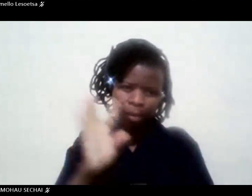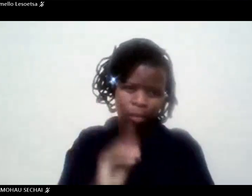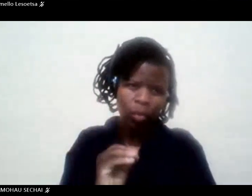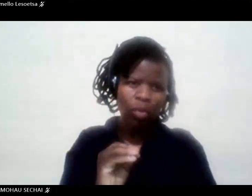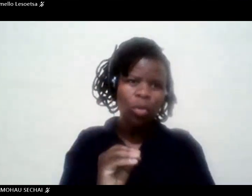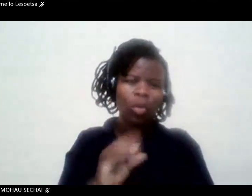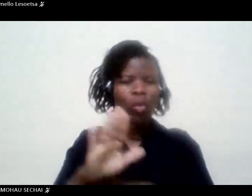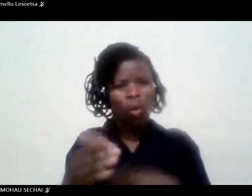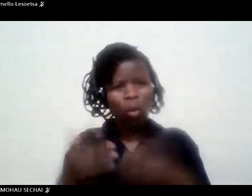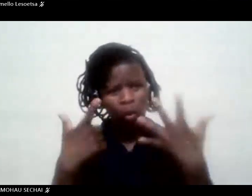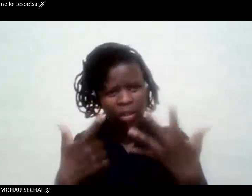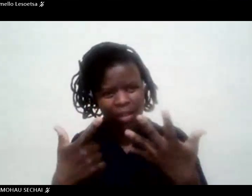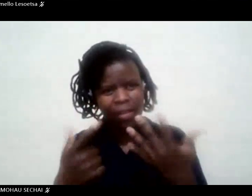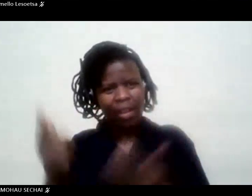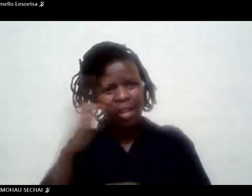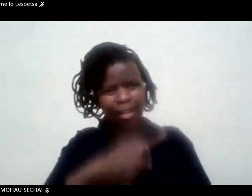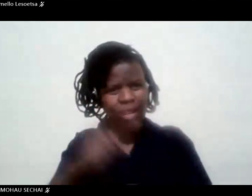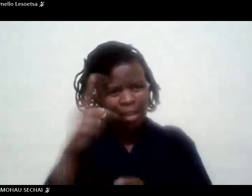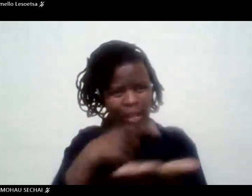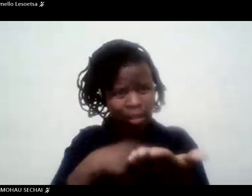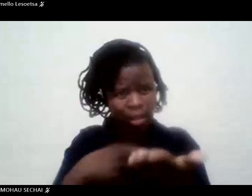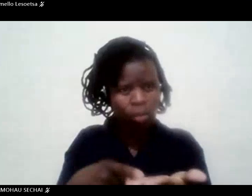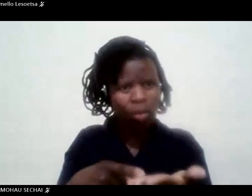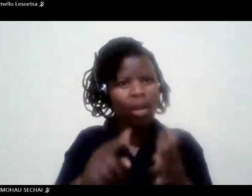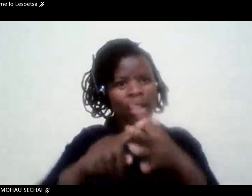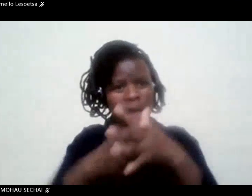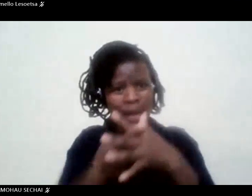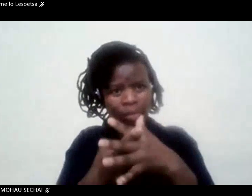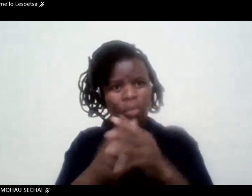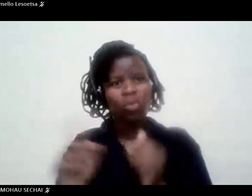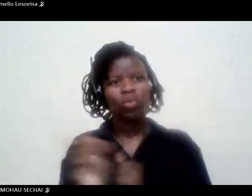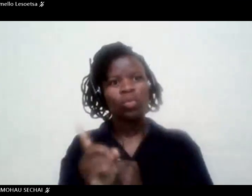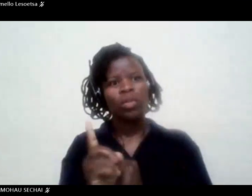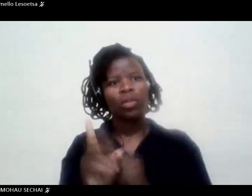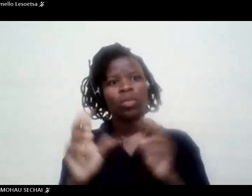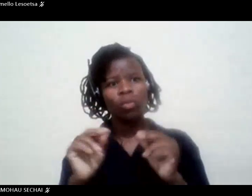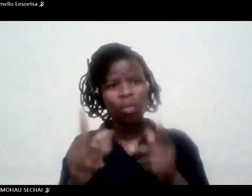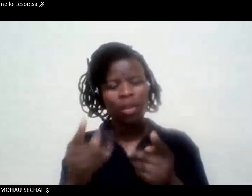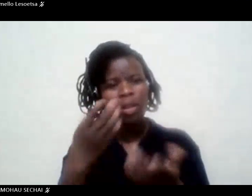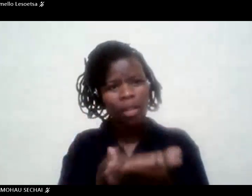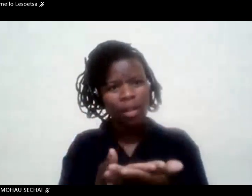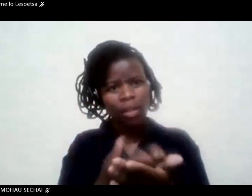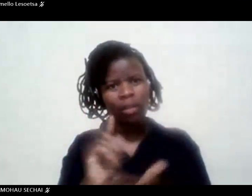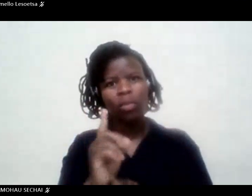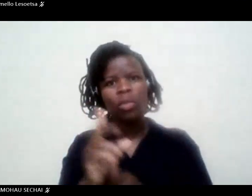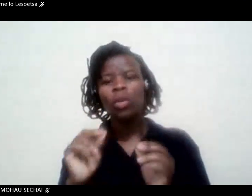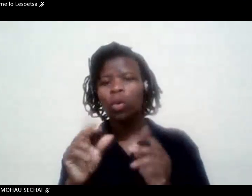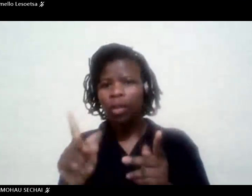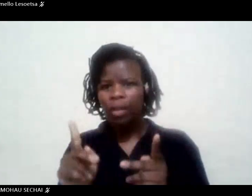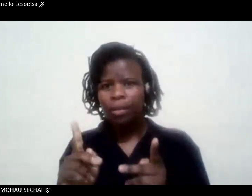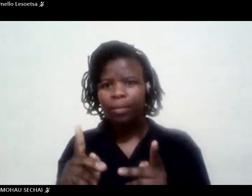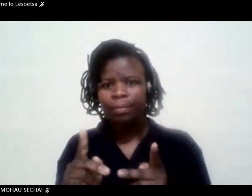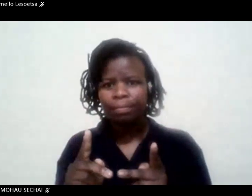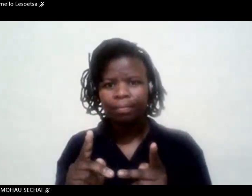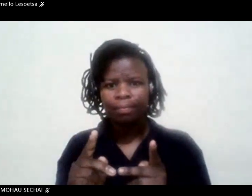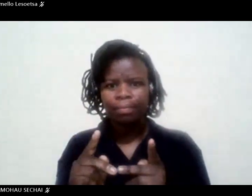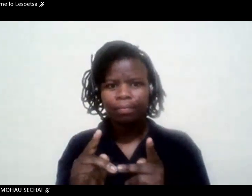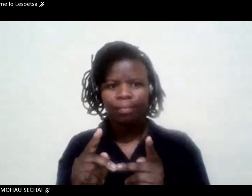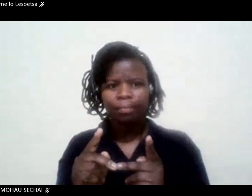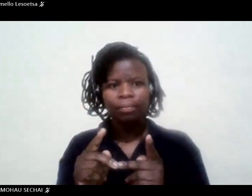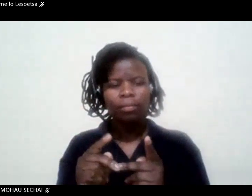So the response was then to be like, no, we will send them back to the center. So I'm just wondering as to